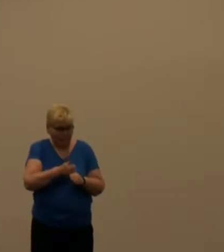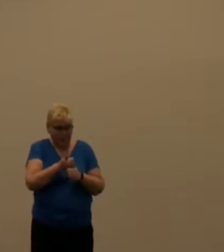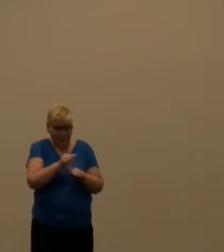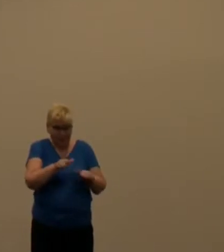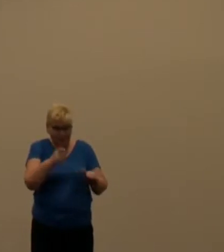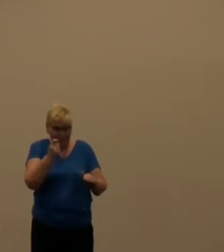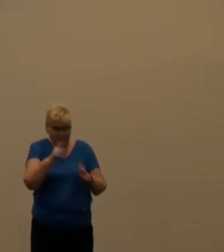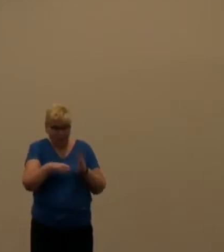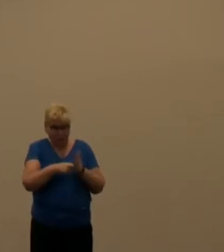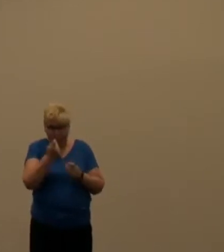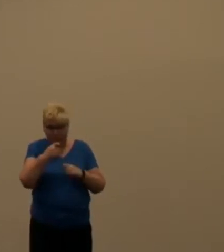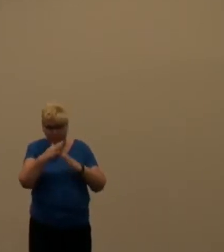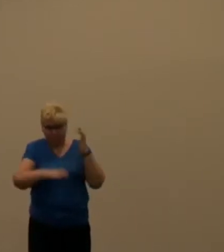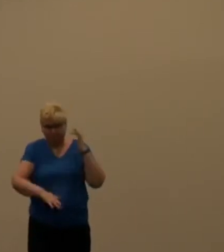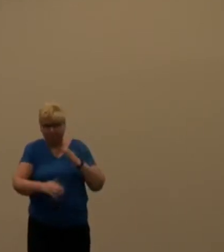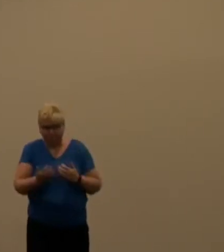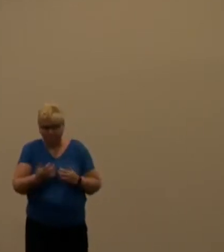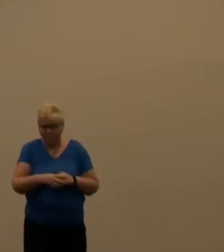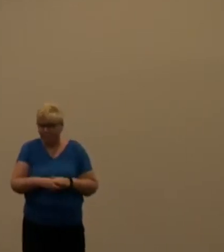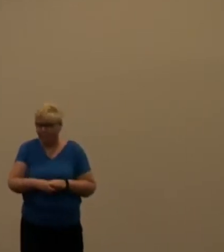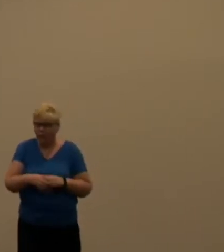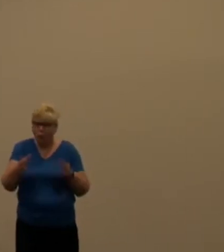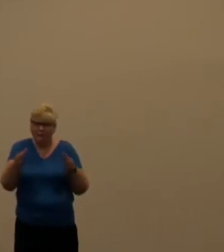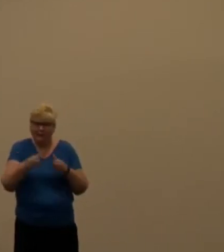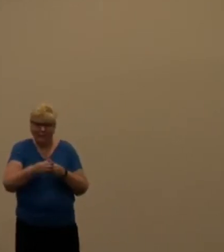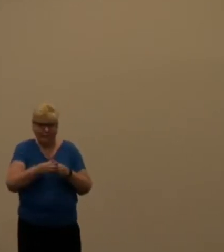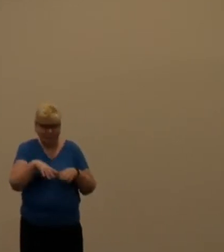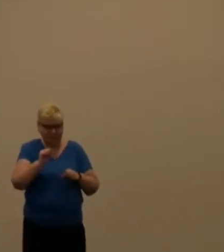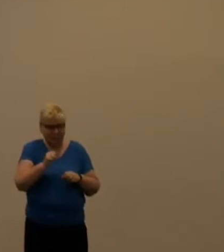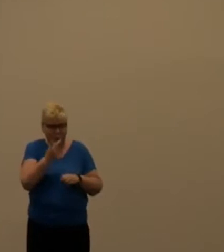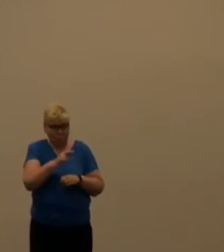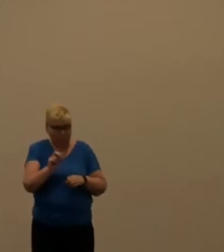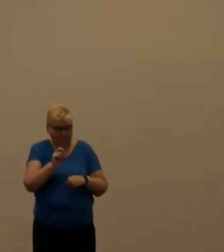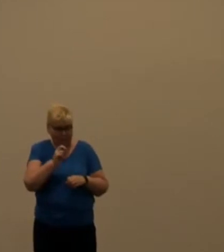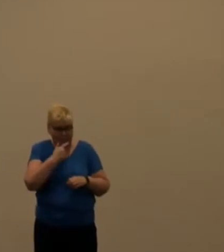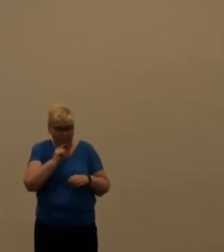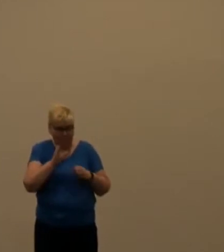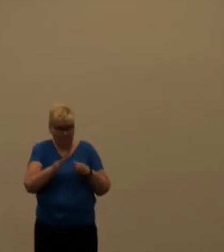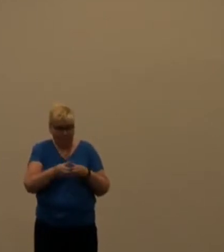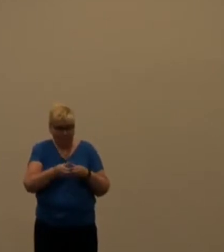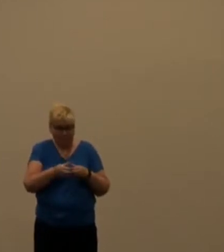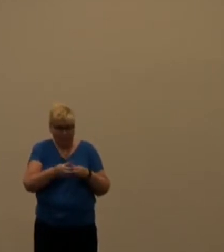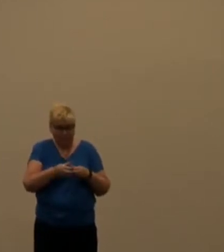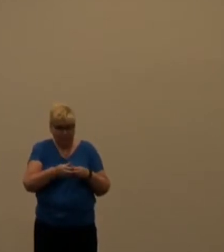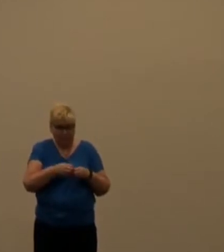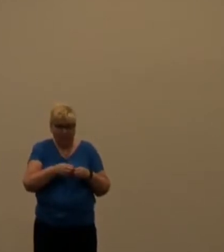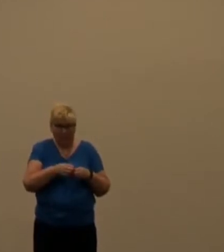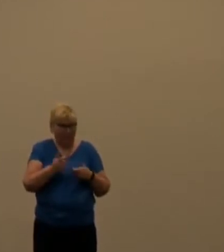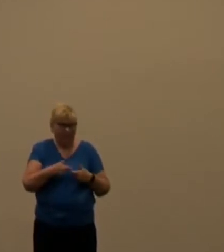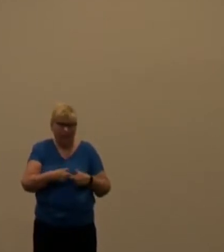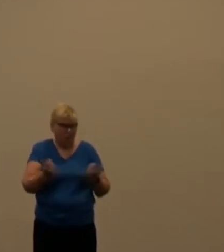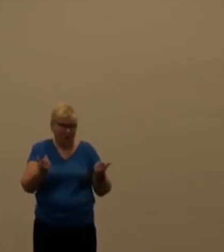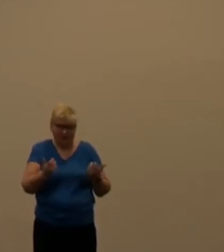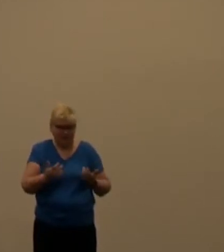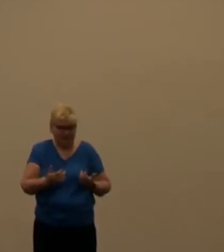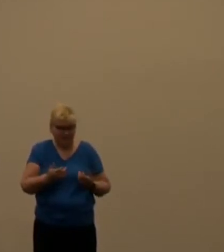So what I say, cross-functional core teams, 20 people, I actually say is way too much. You